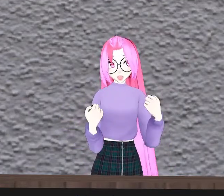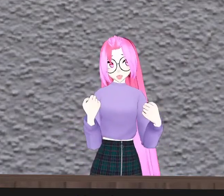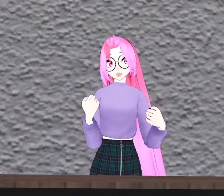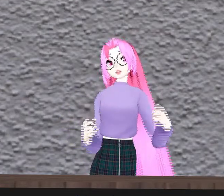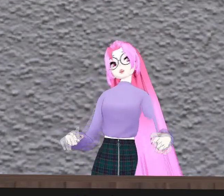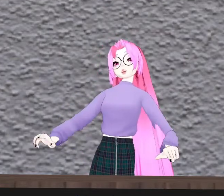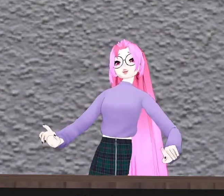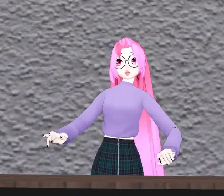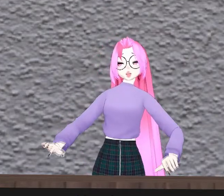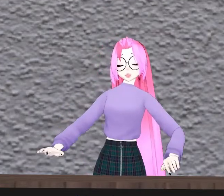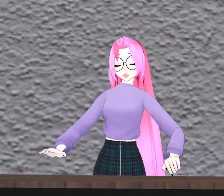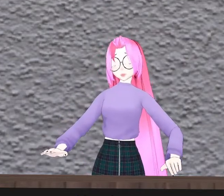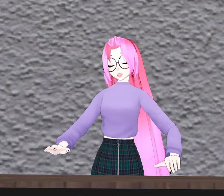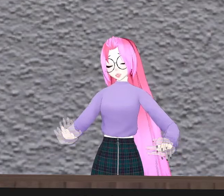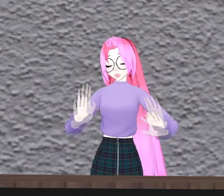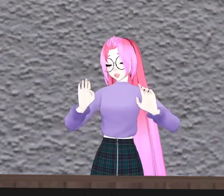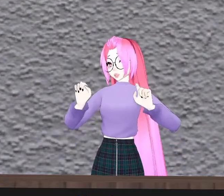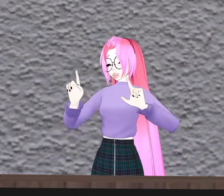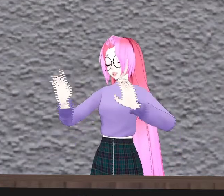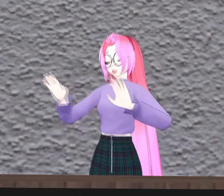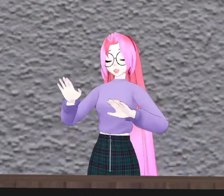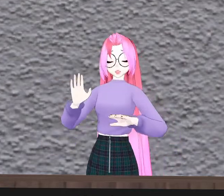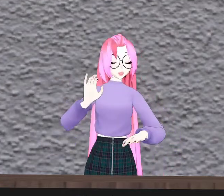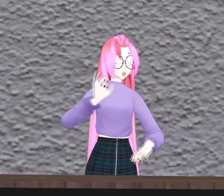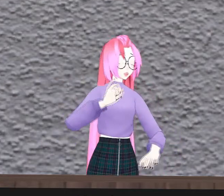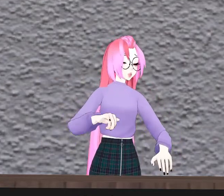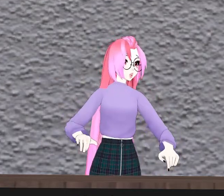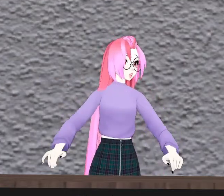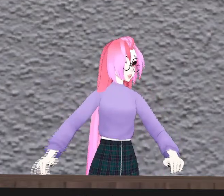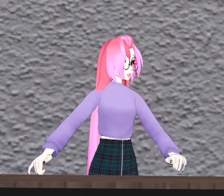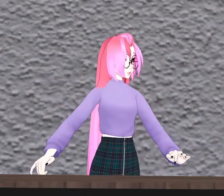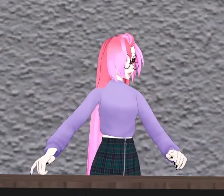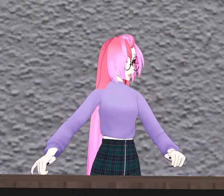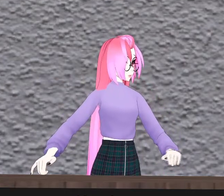drive. Answering that for any of you, if you had that in your mind.